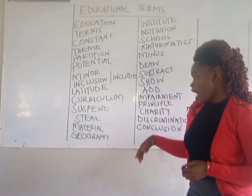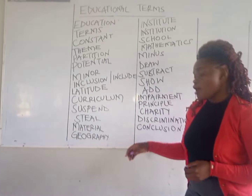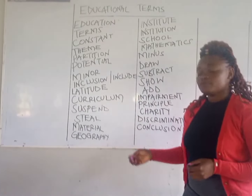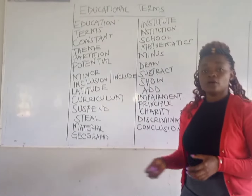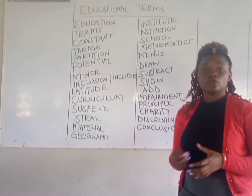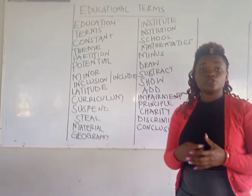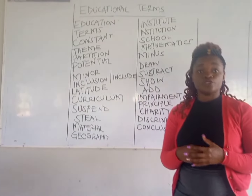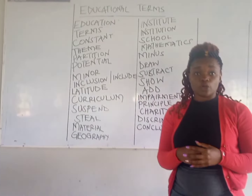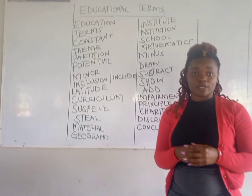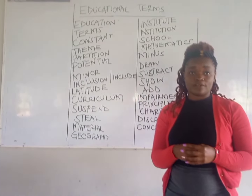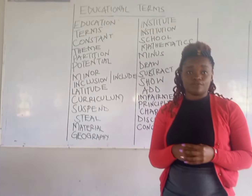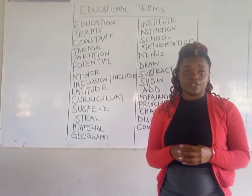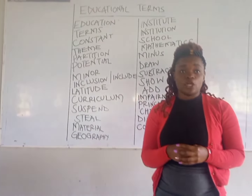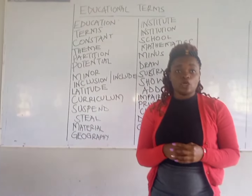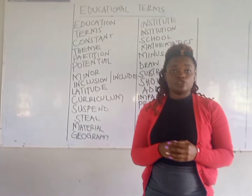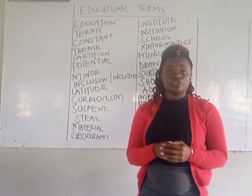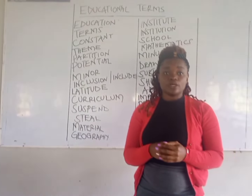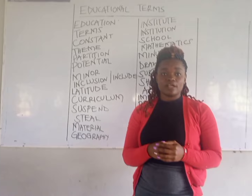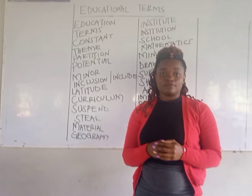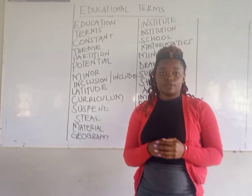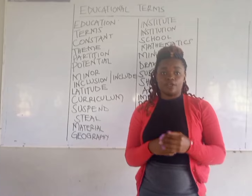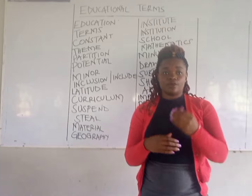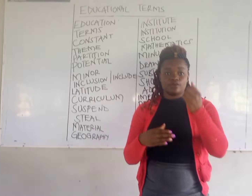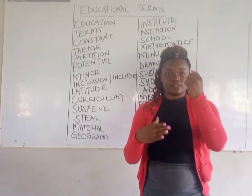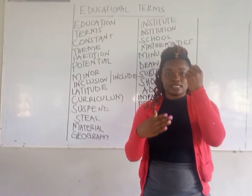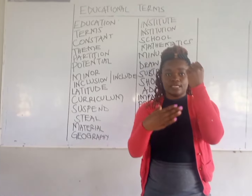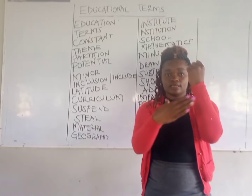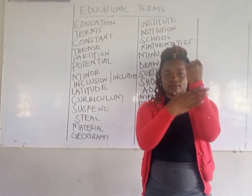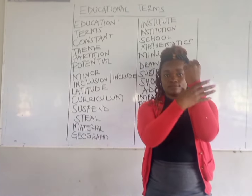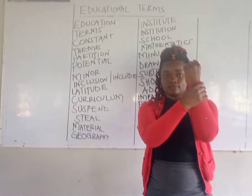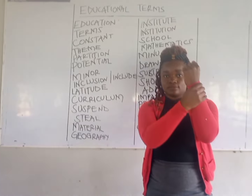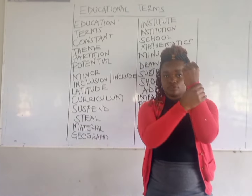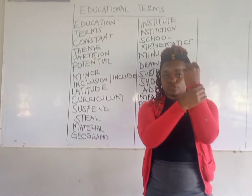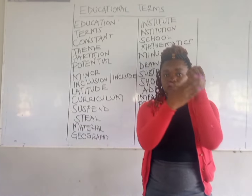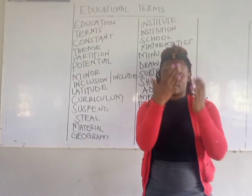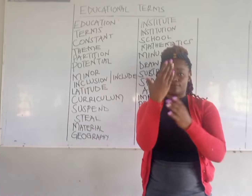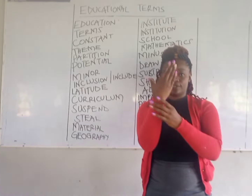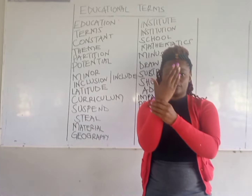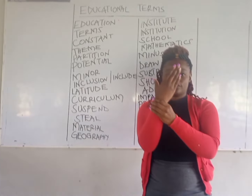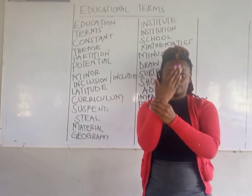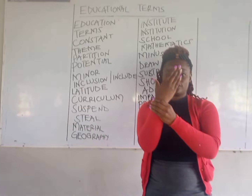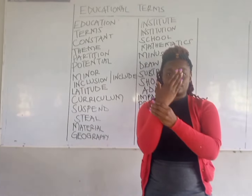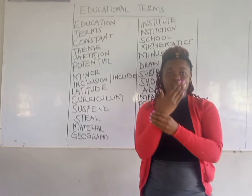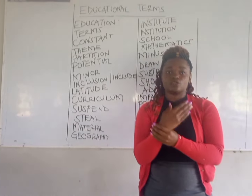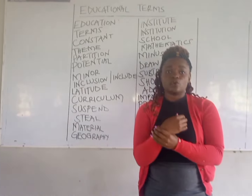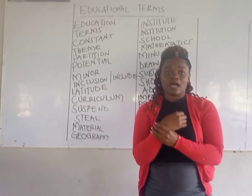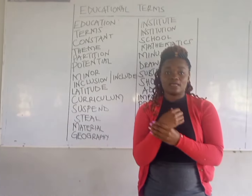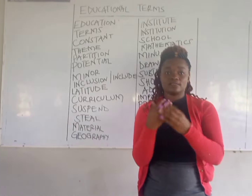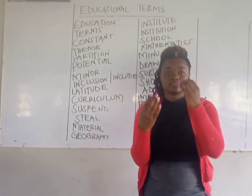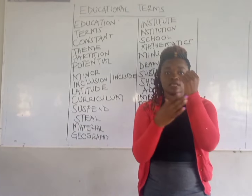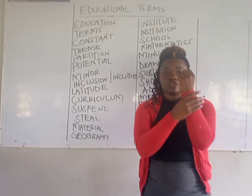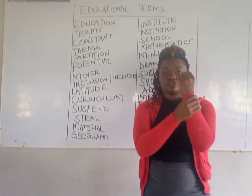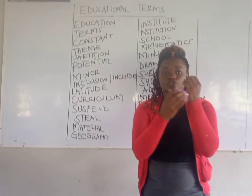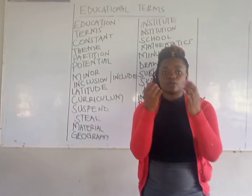have geography. Geography is sign geography. Using the two hands,